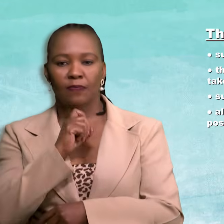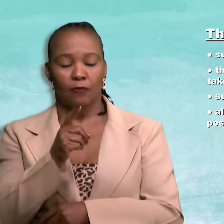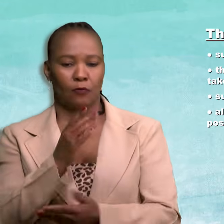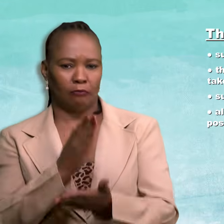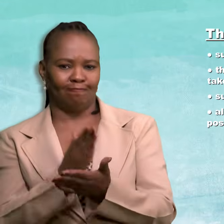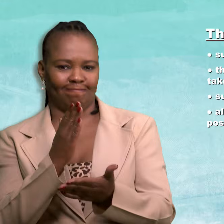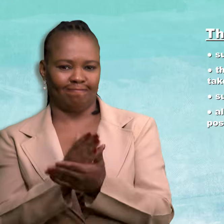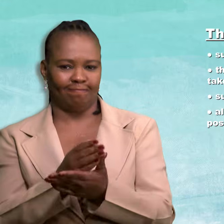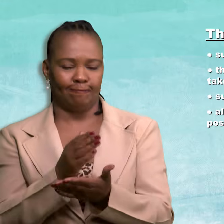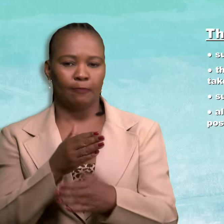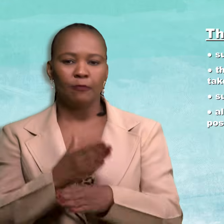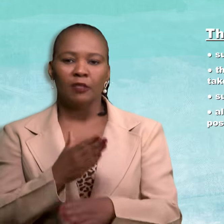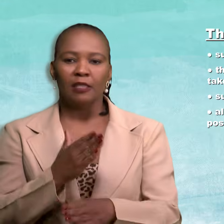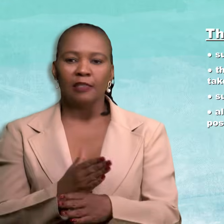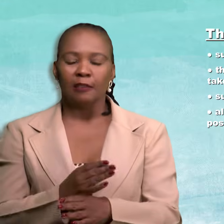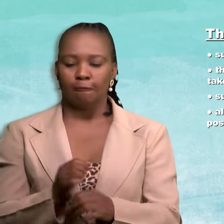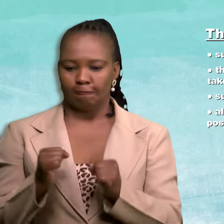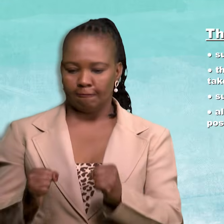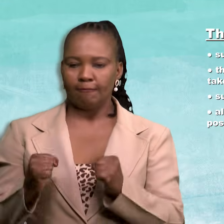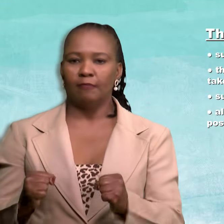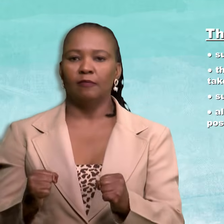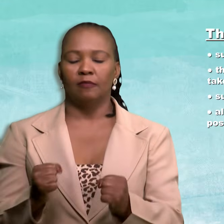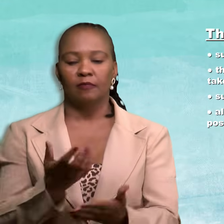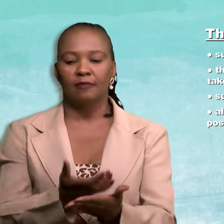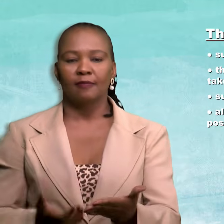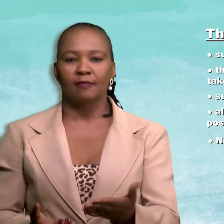your original position stands out in your essay.